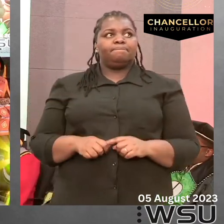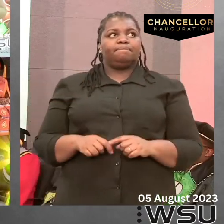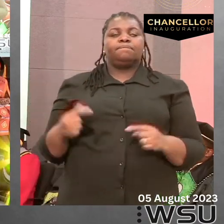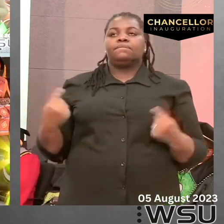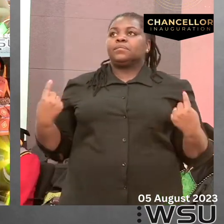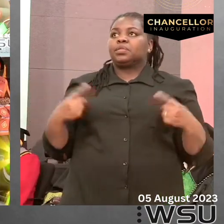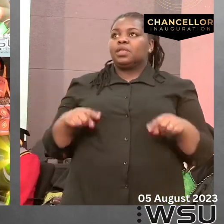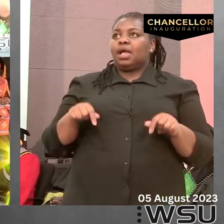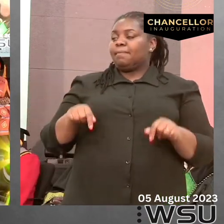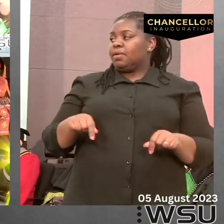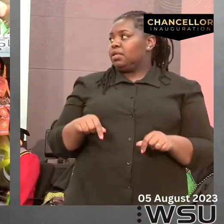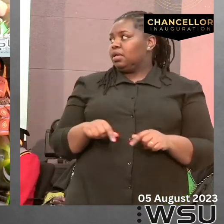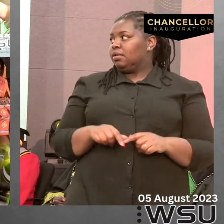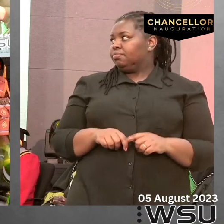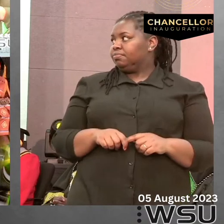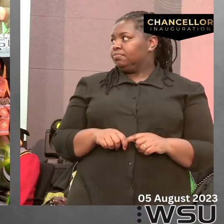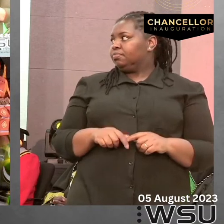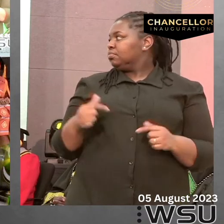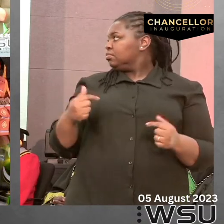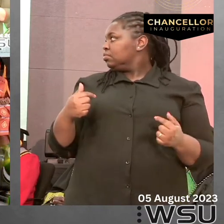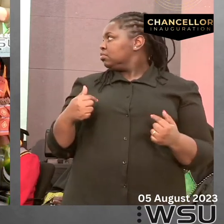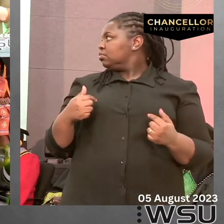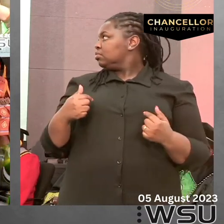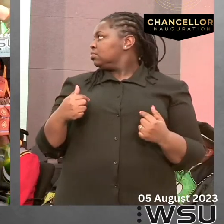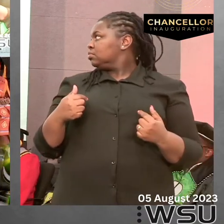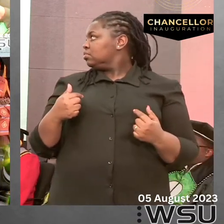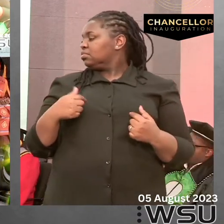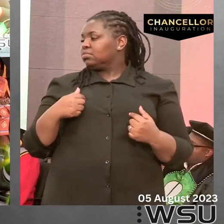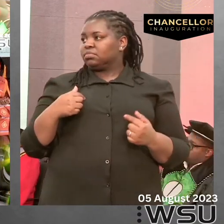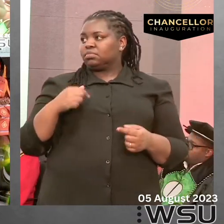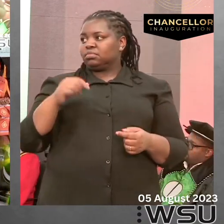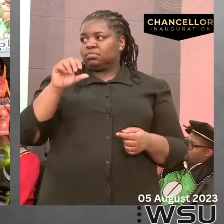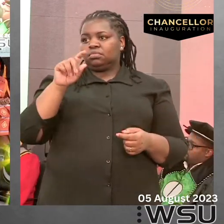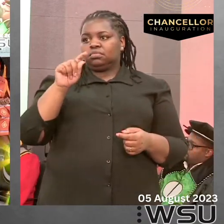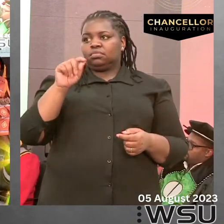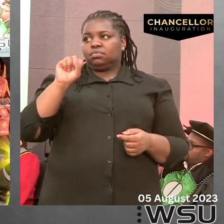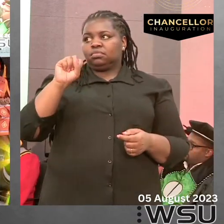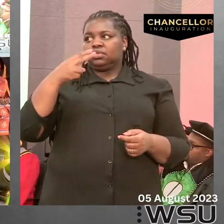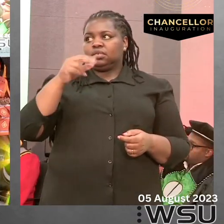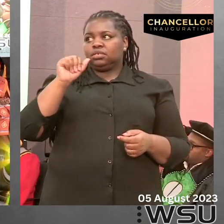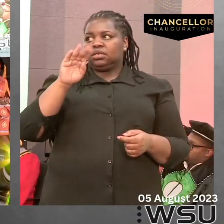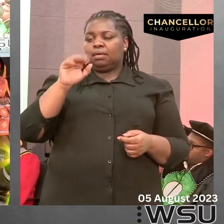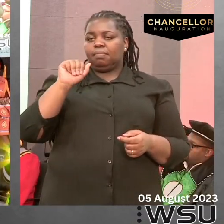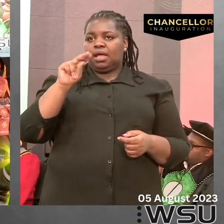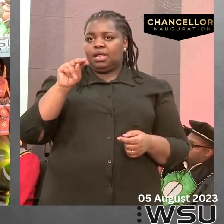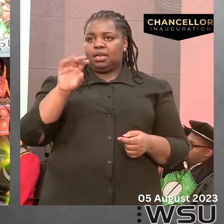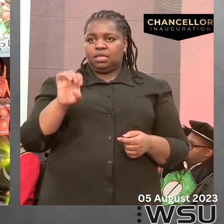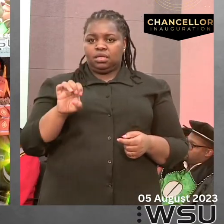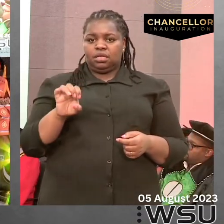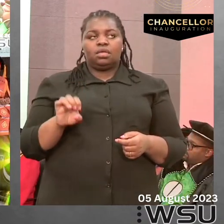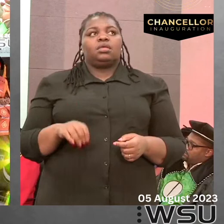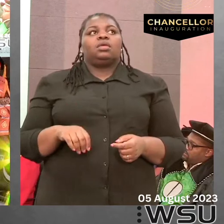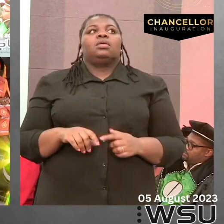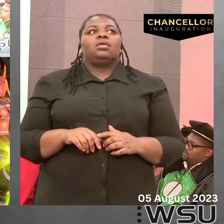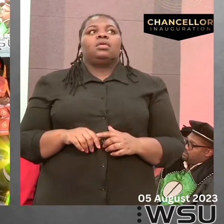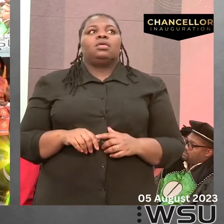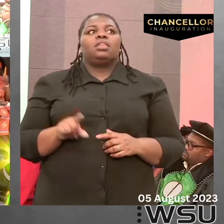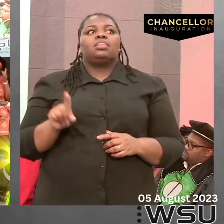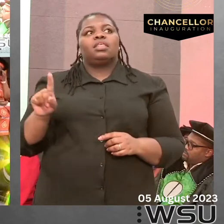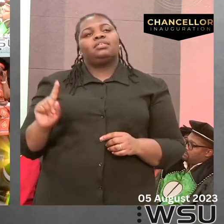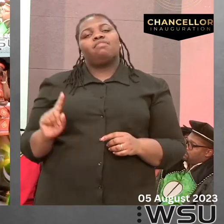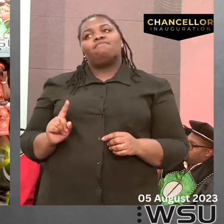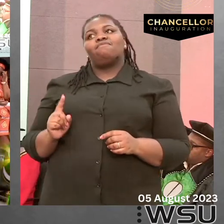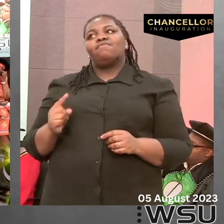here, I come across Chabane Manganyi. Chabane was the first